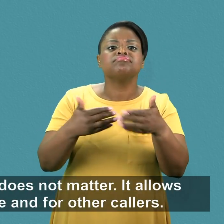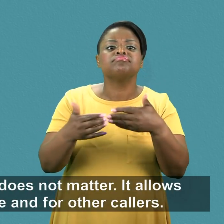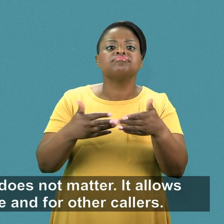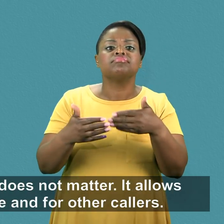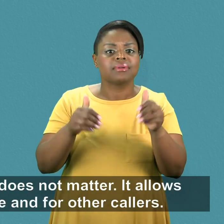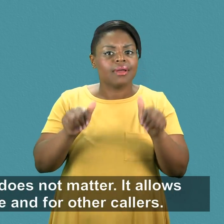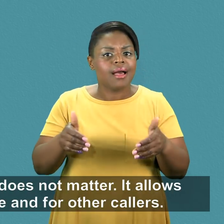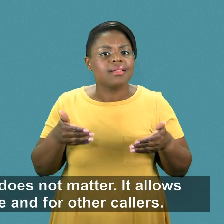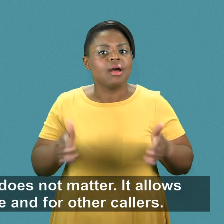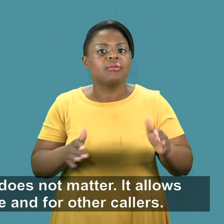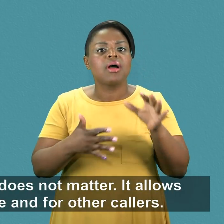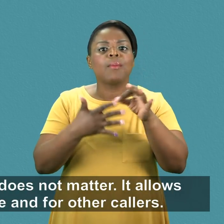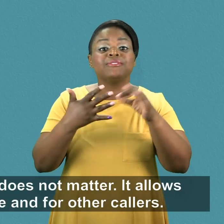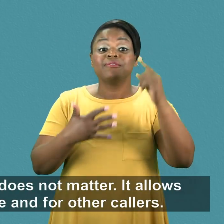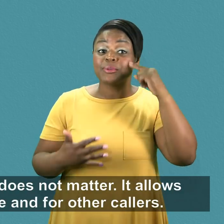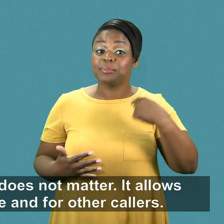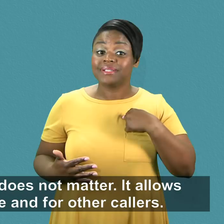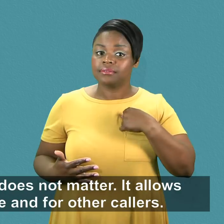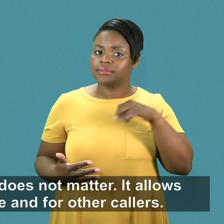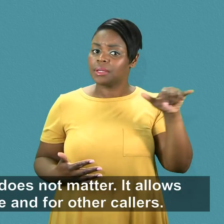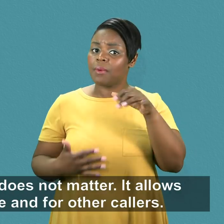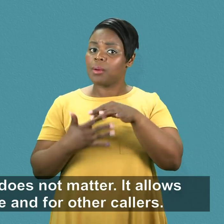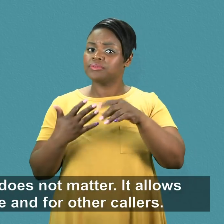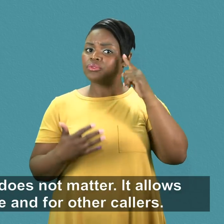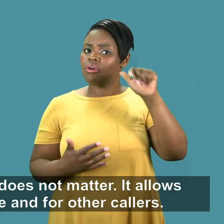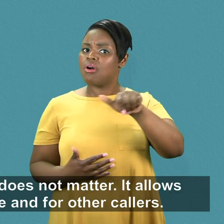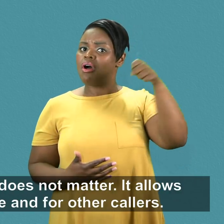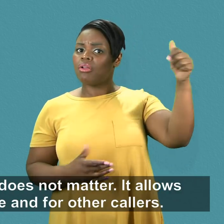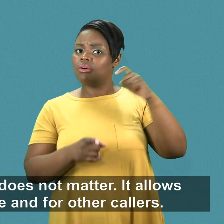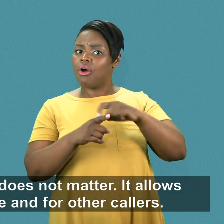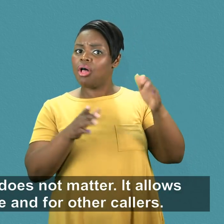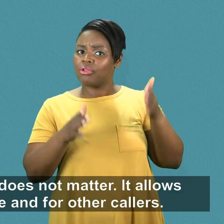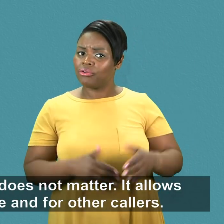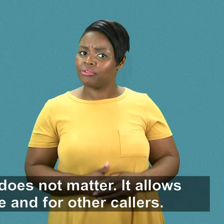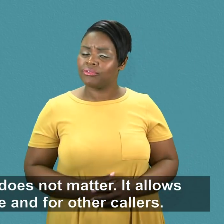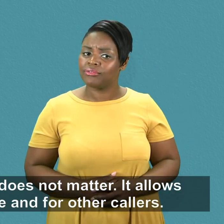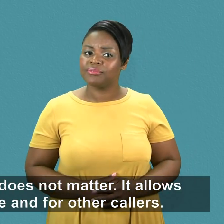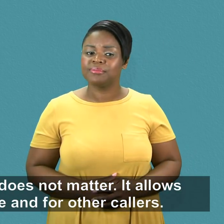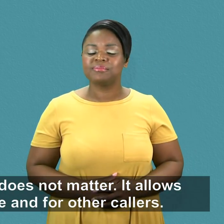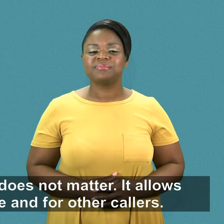versa, it does not matter. It allows options for me and for other callers.